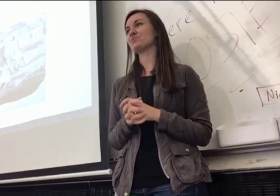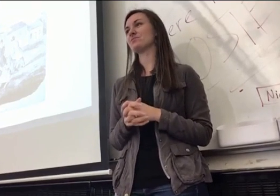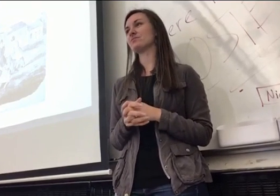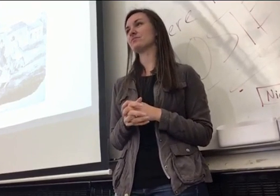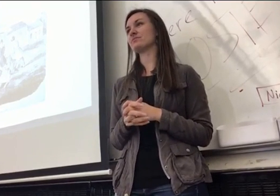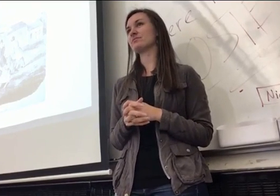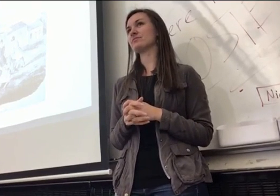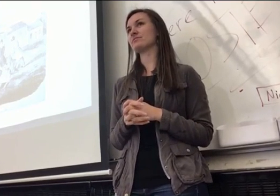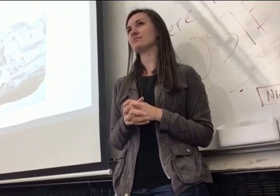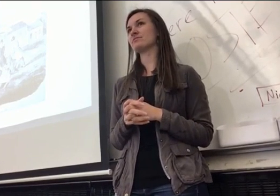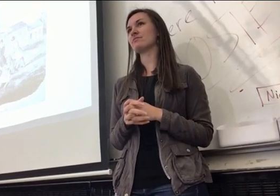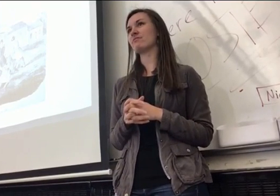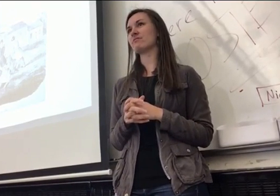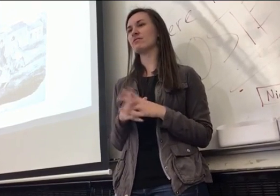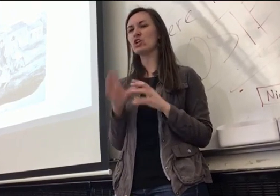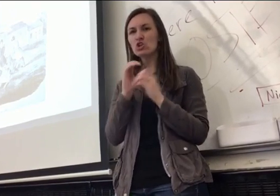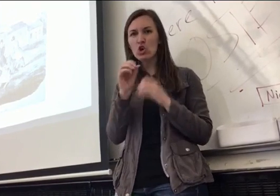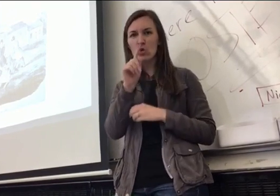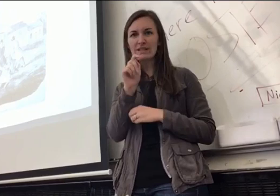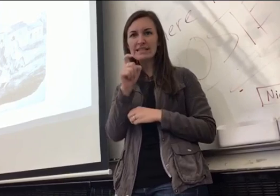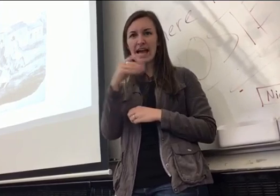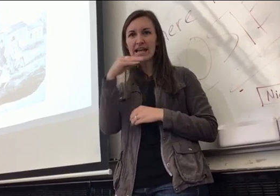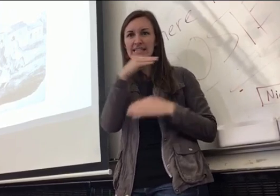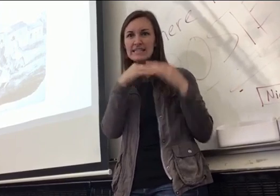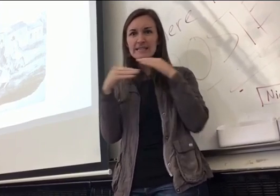No tax evasion.